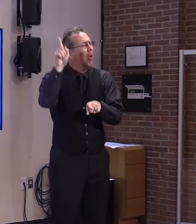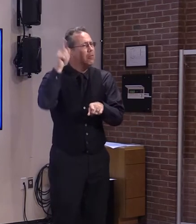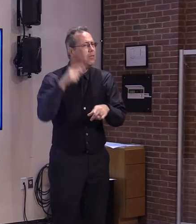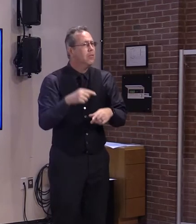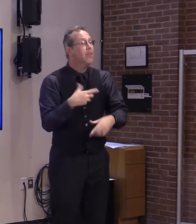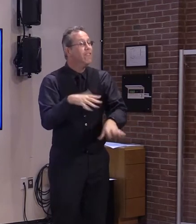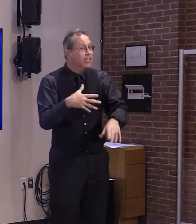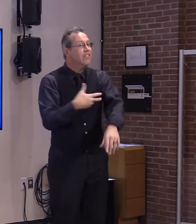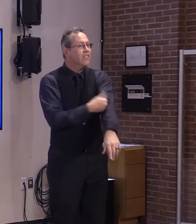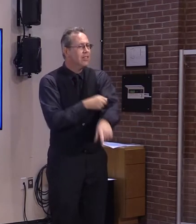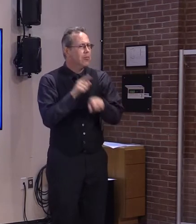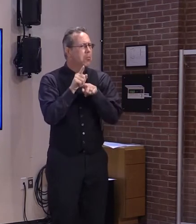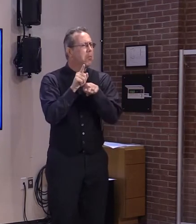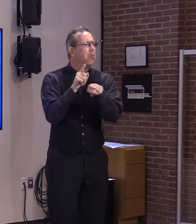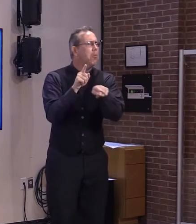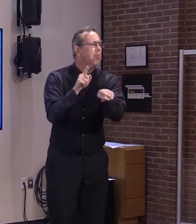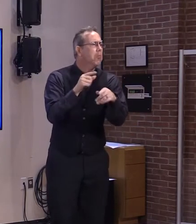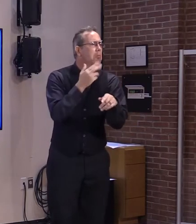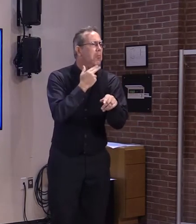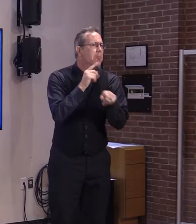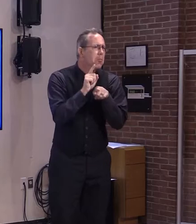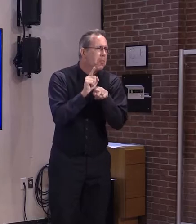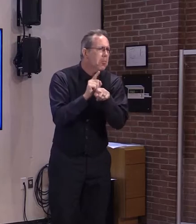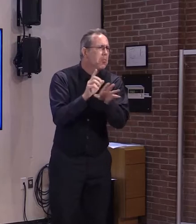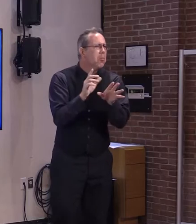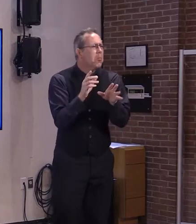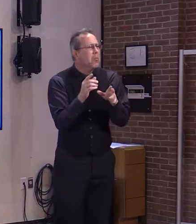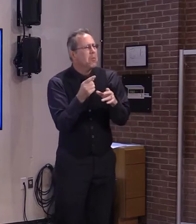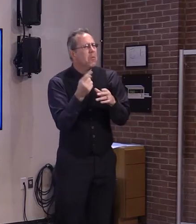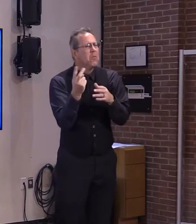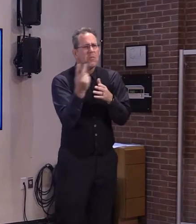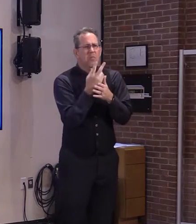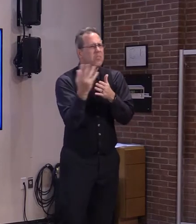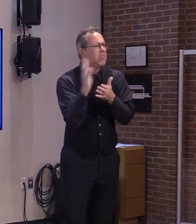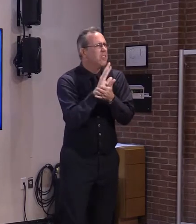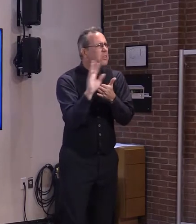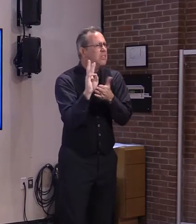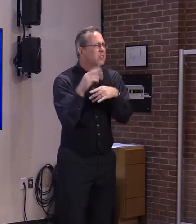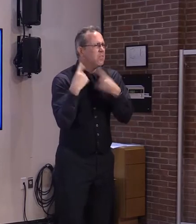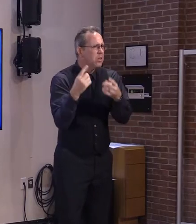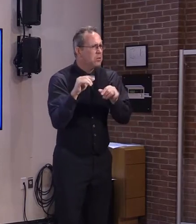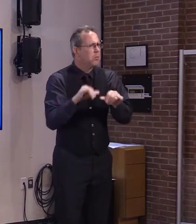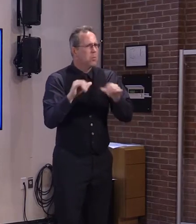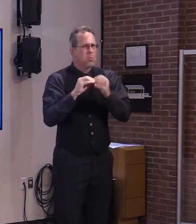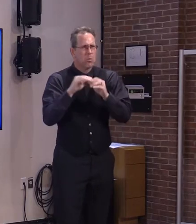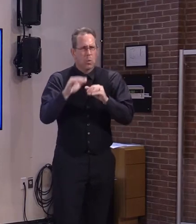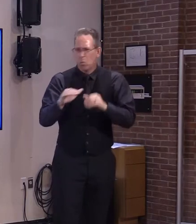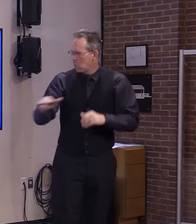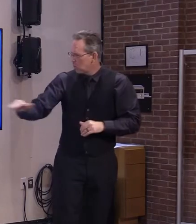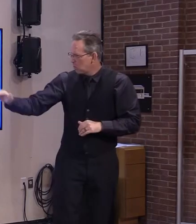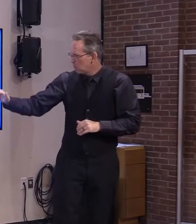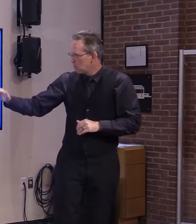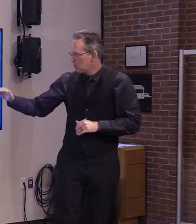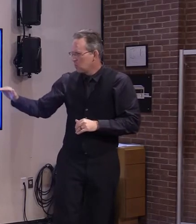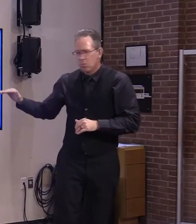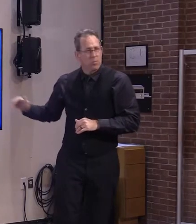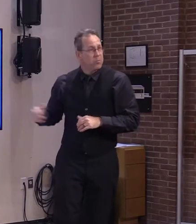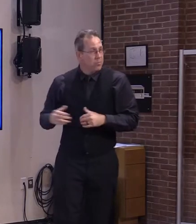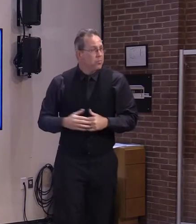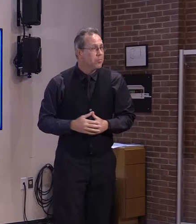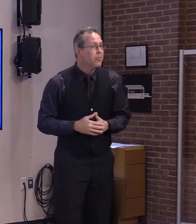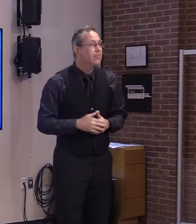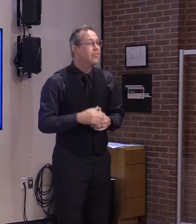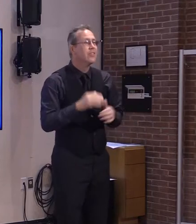very stable over the last 5 or 6 weeks. Looking at hospitalizations, it's even a more dramatic story in some ways.